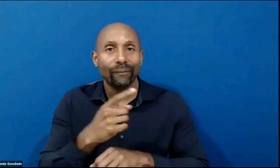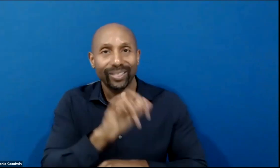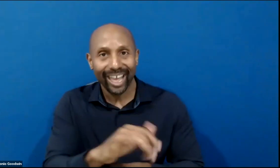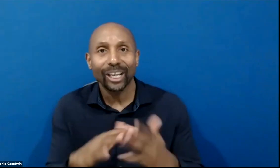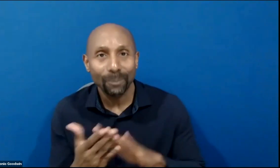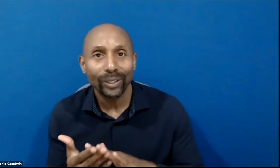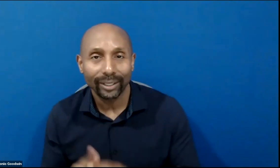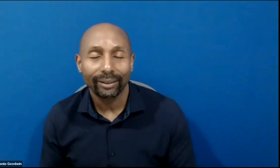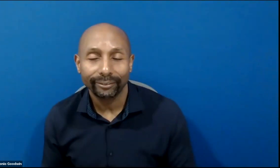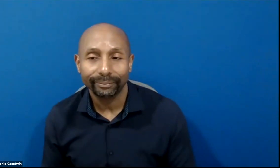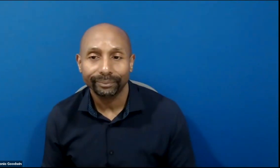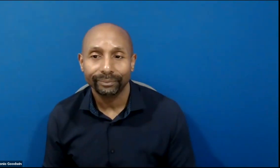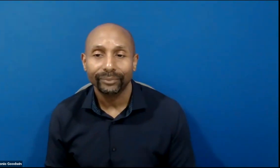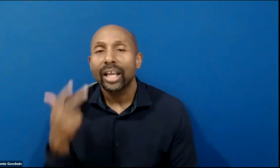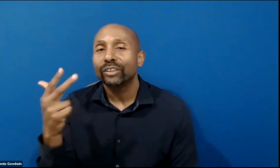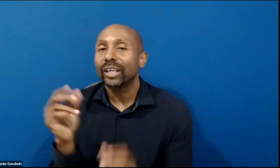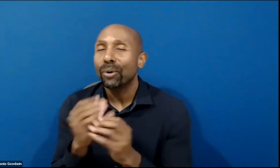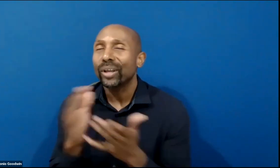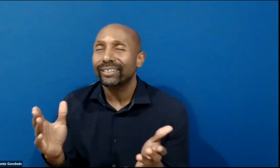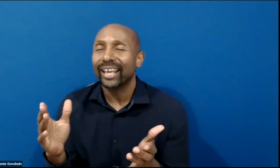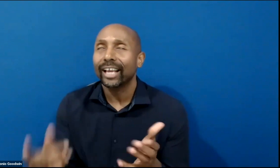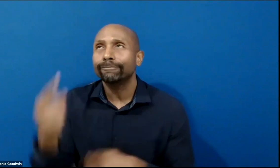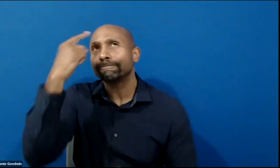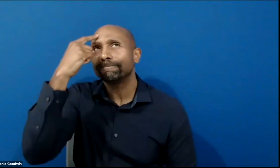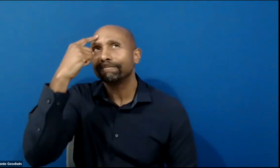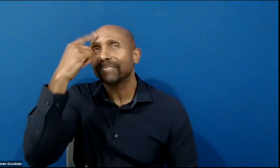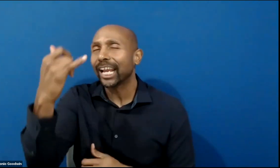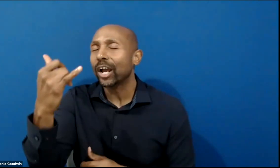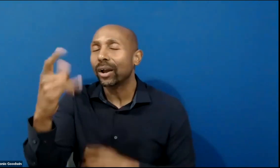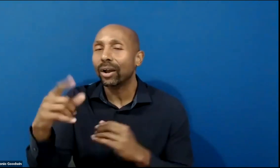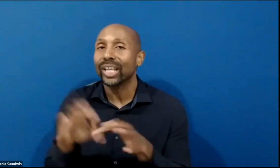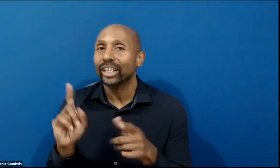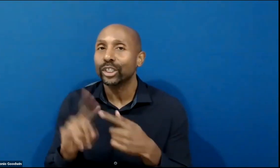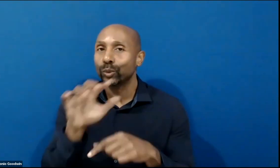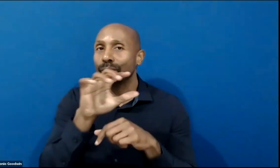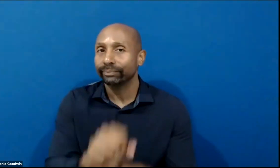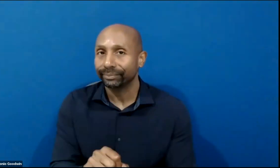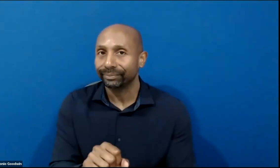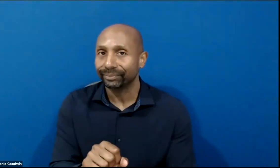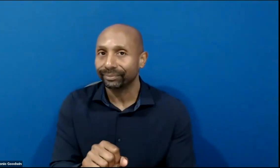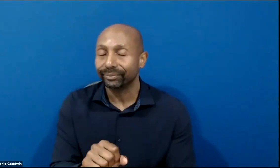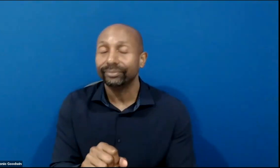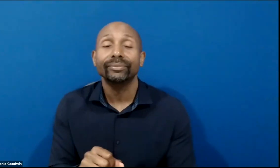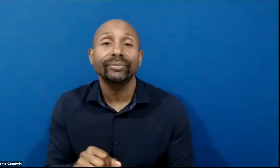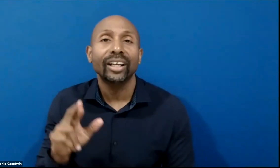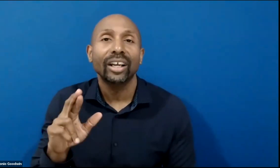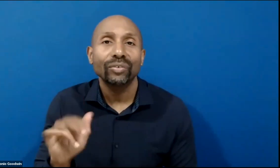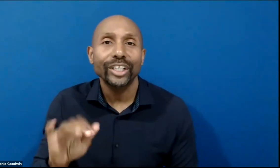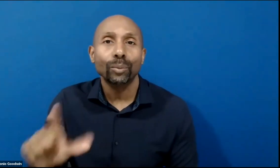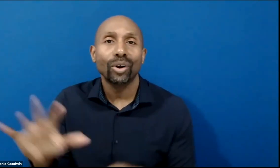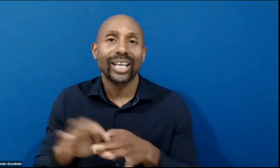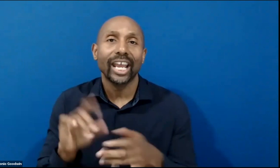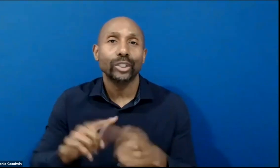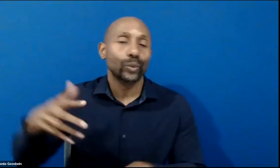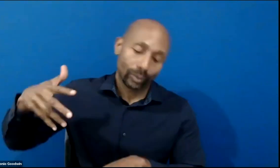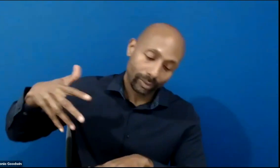I think that I'm thinking about when it comes to ritual, and it has to do with roots, right? Like being rooted in community, I think, is